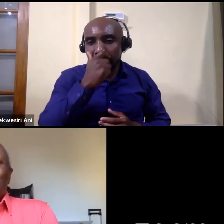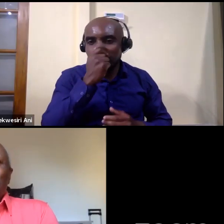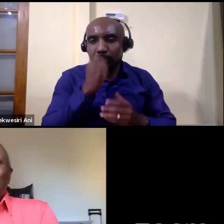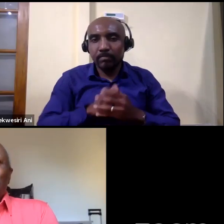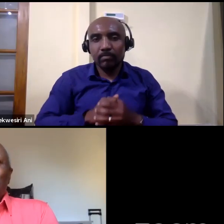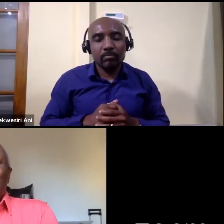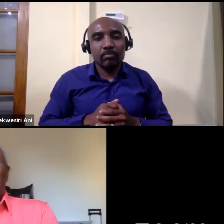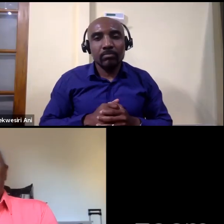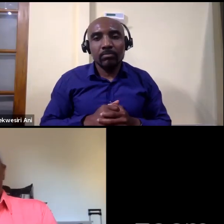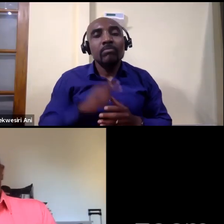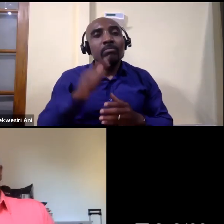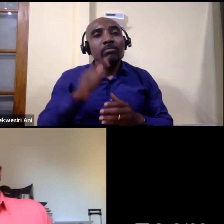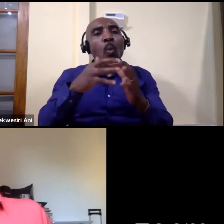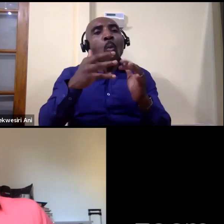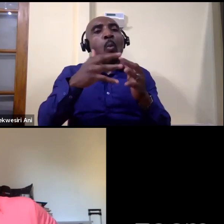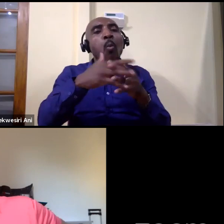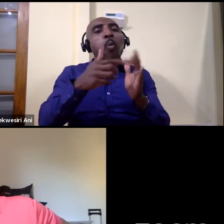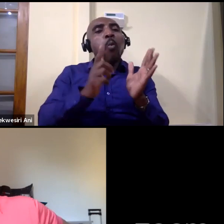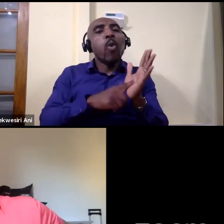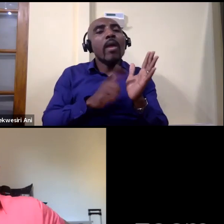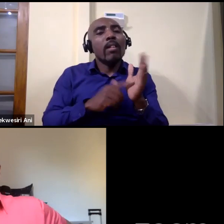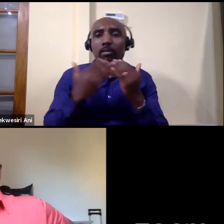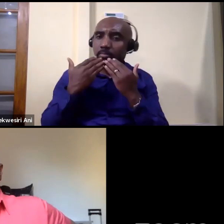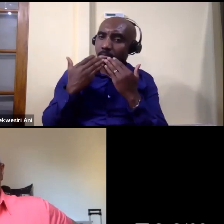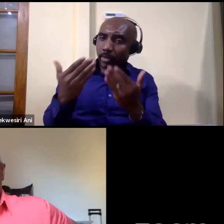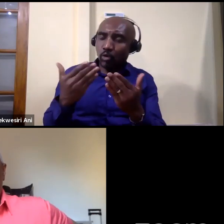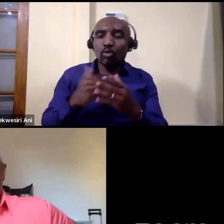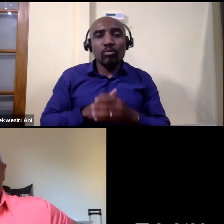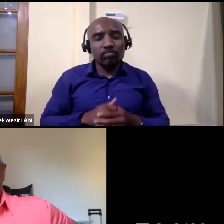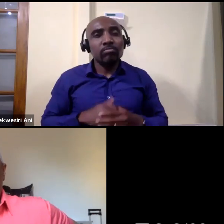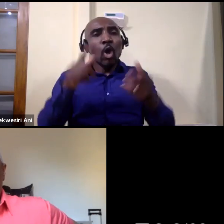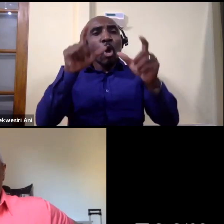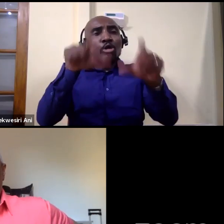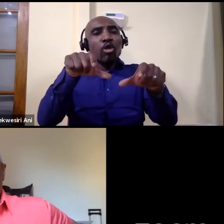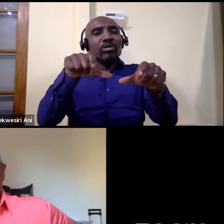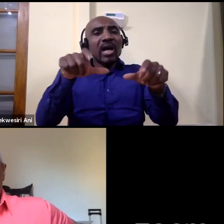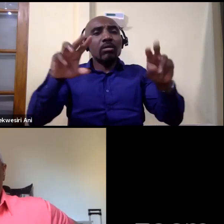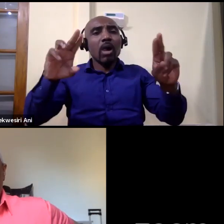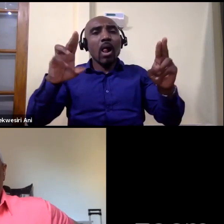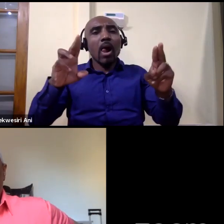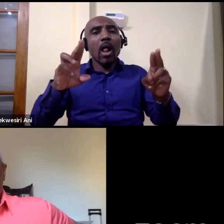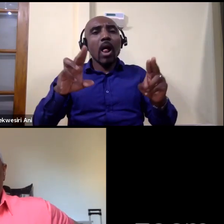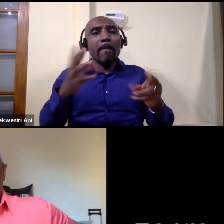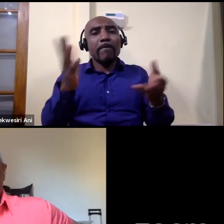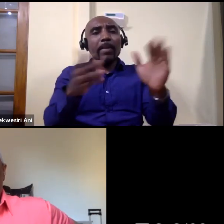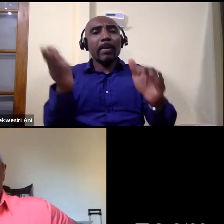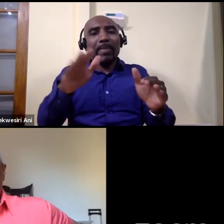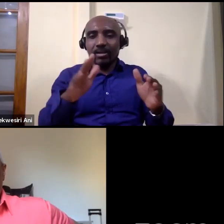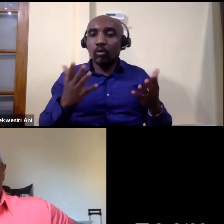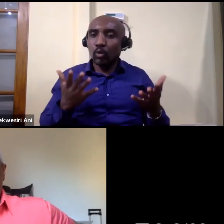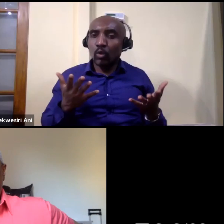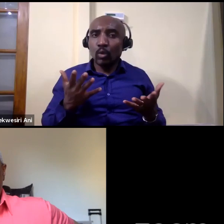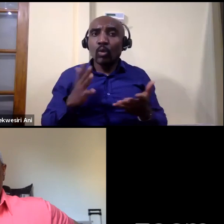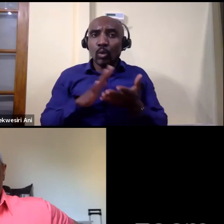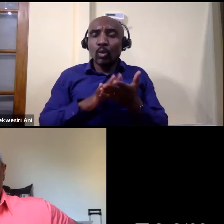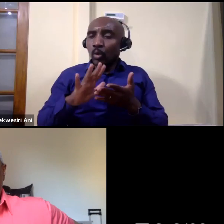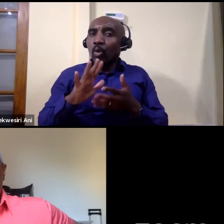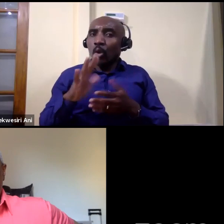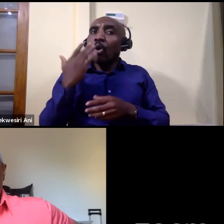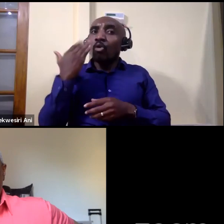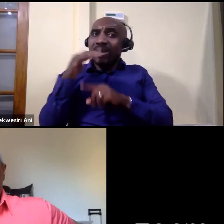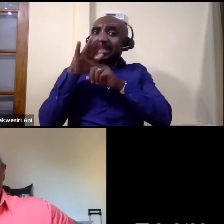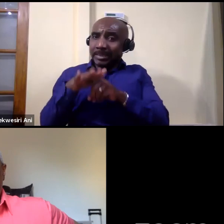Thank you very much, Wilf. So easing the lockdown has meant racism has struck again. Powerful words there from